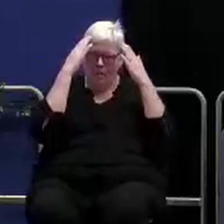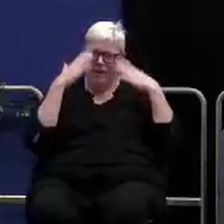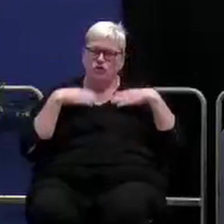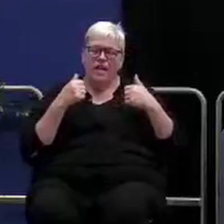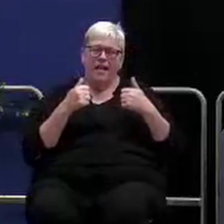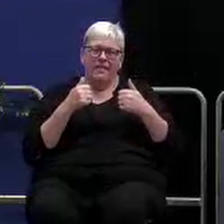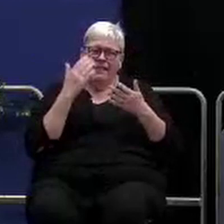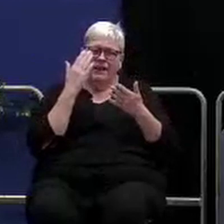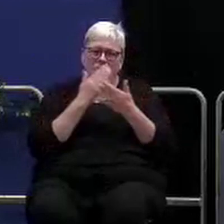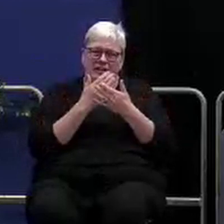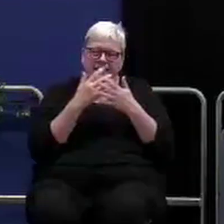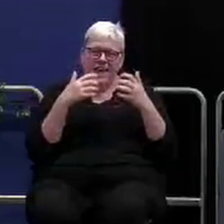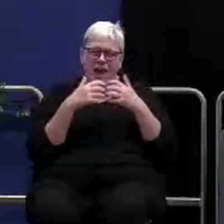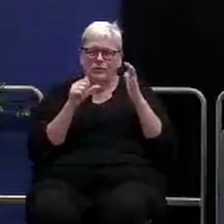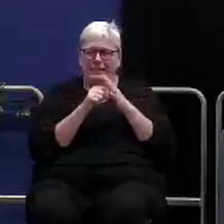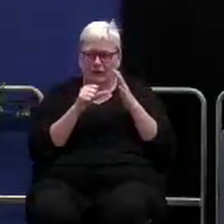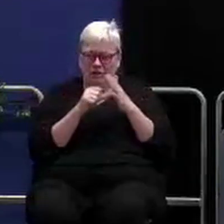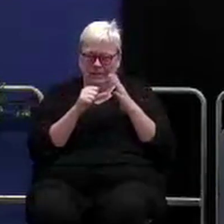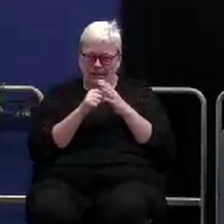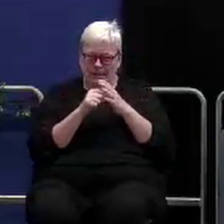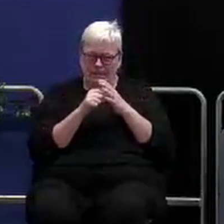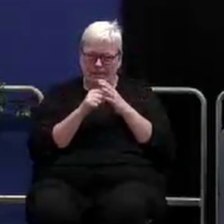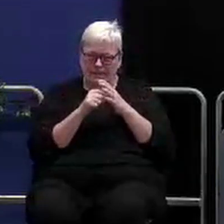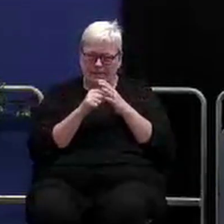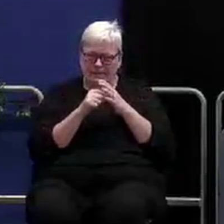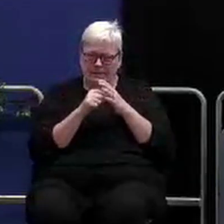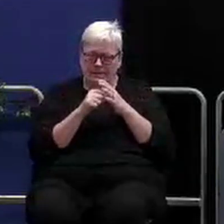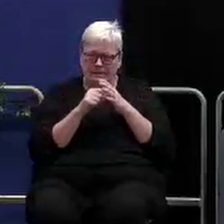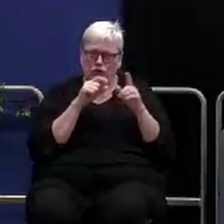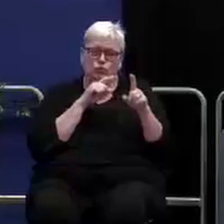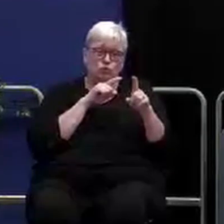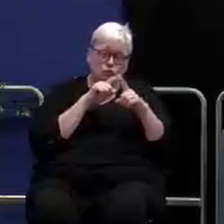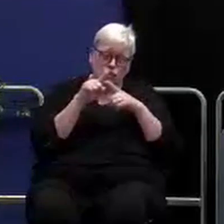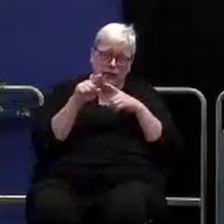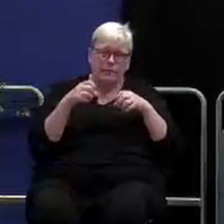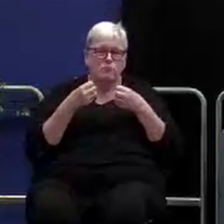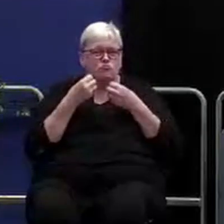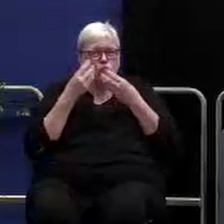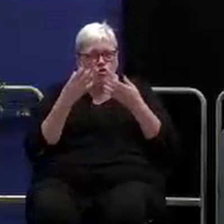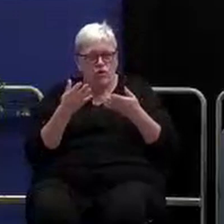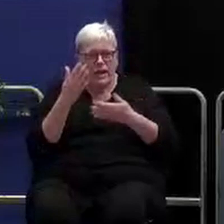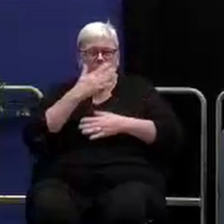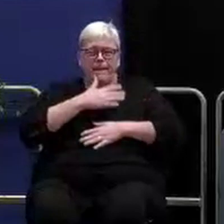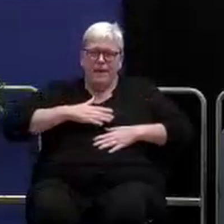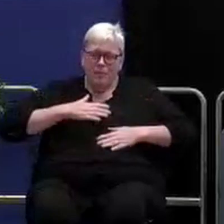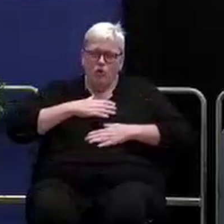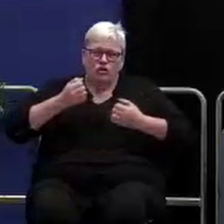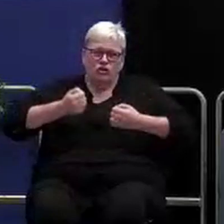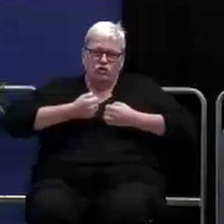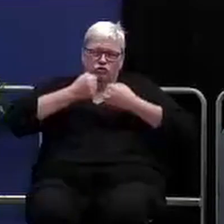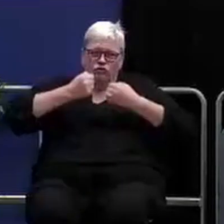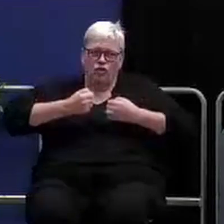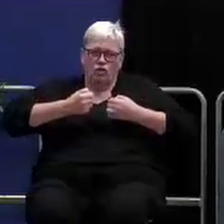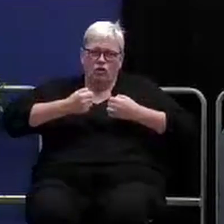workshop, is how difficult it is to portray the emotions, especially really strong emotions, so that your reader